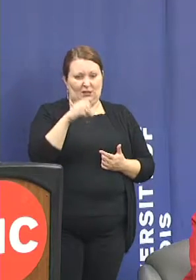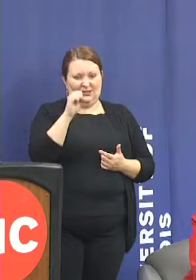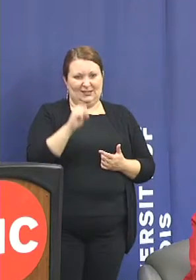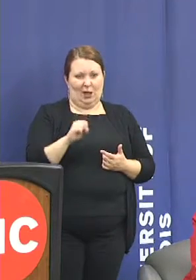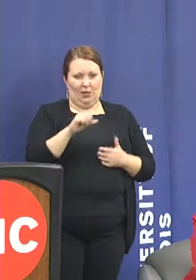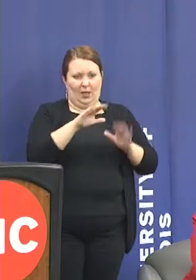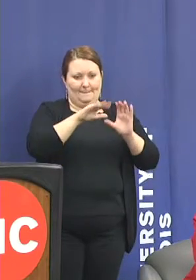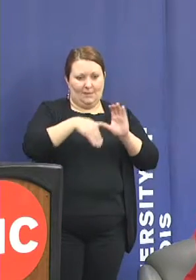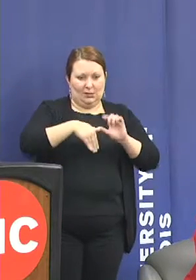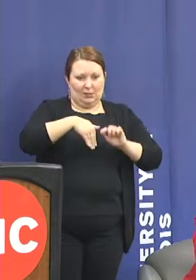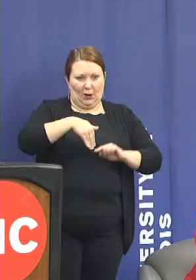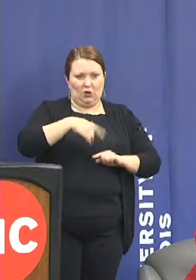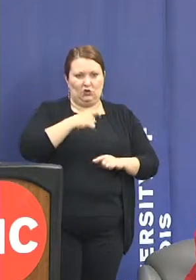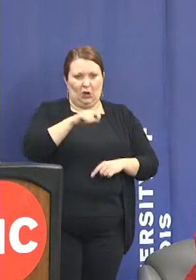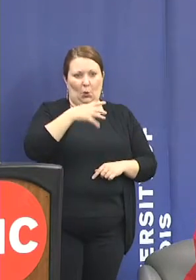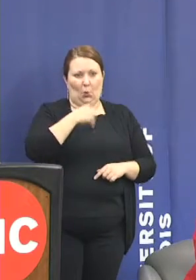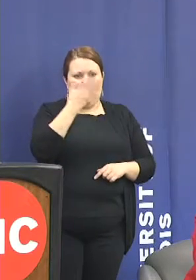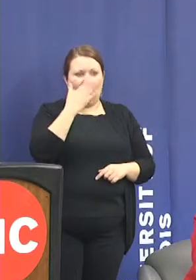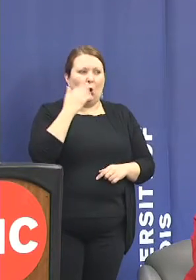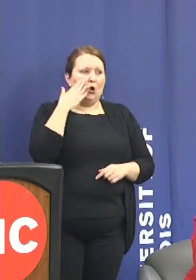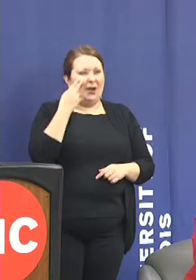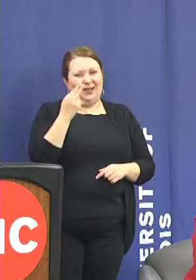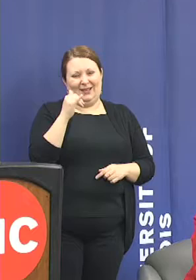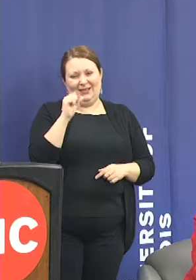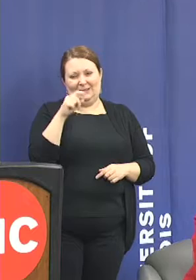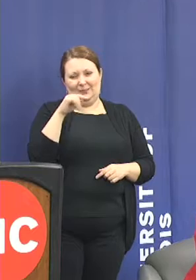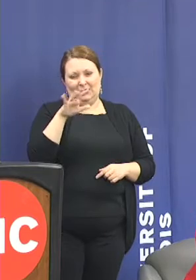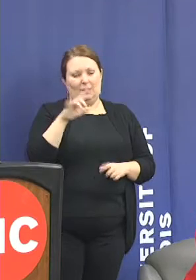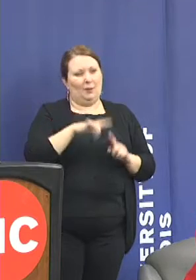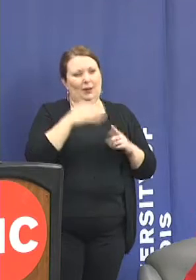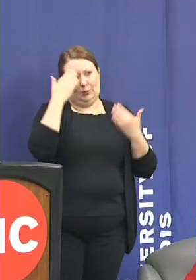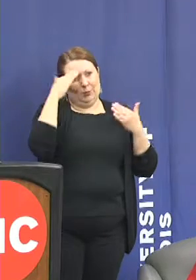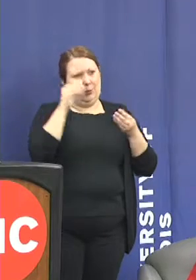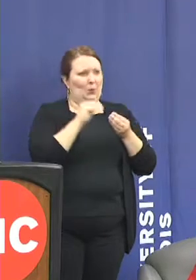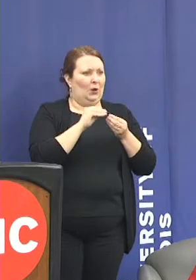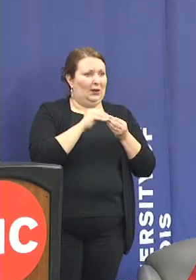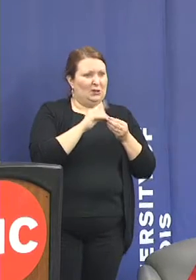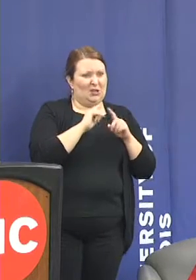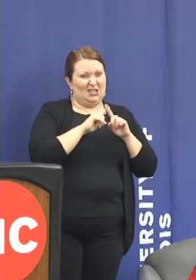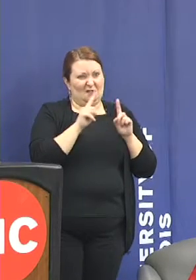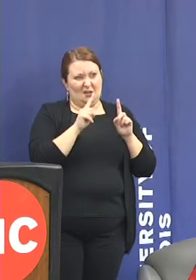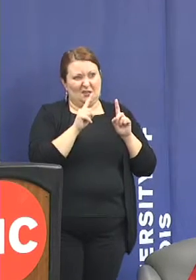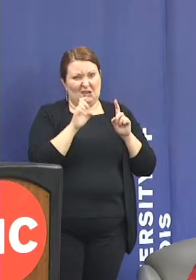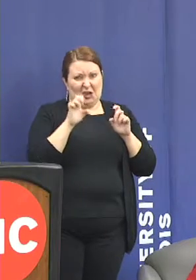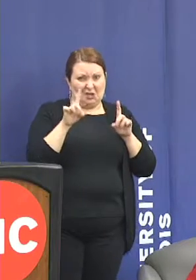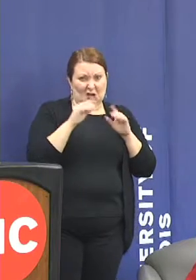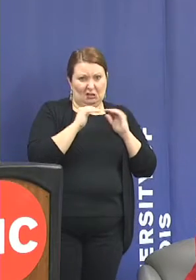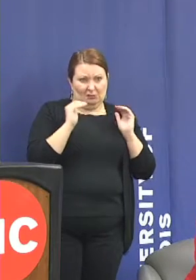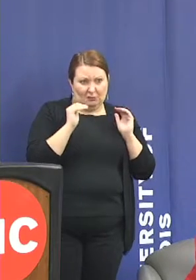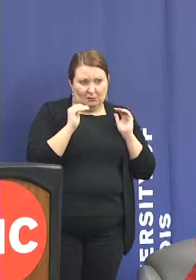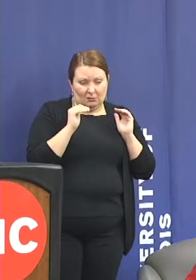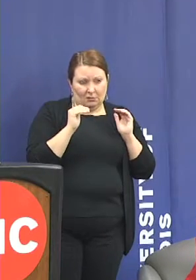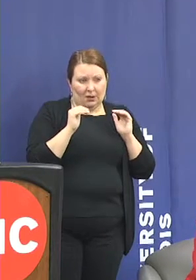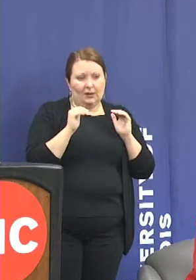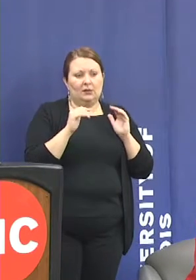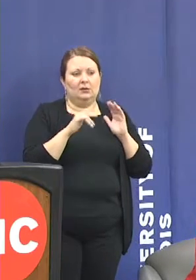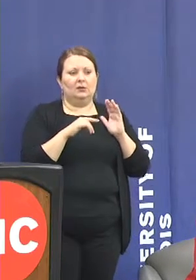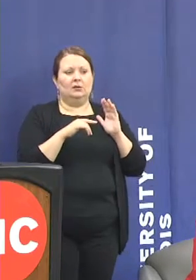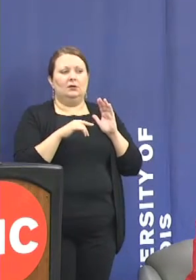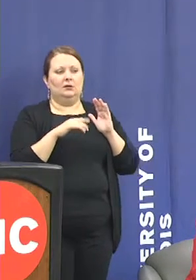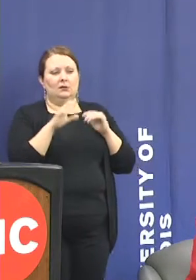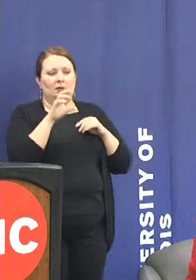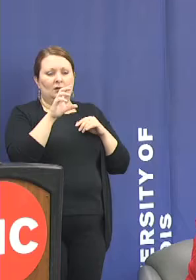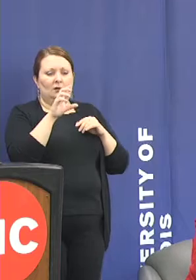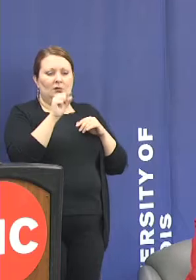South Americans. So now we'll just know that they're Hispanic, but we will not know more, you know, is there a difference in education? Well, Sainz and